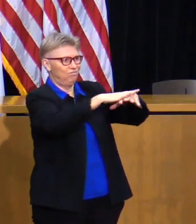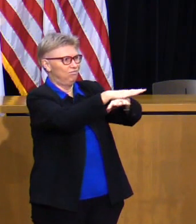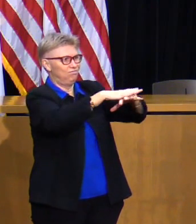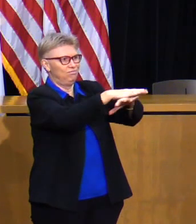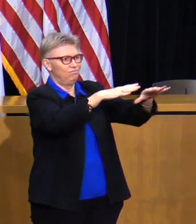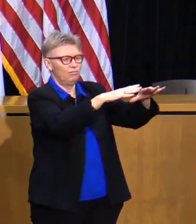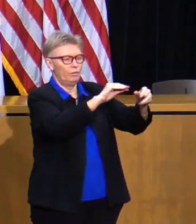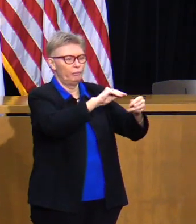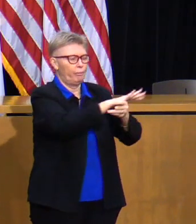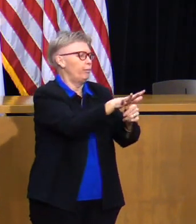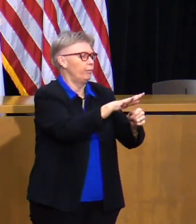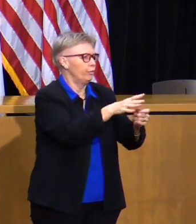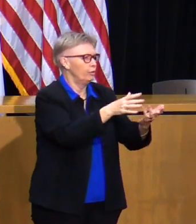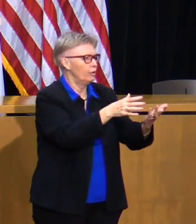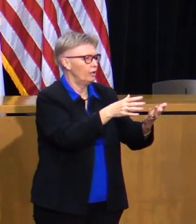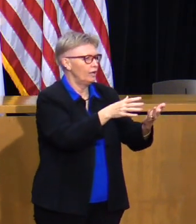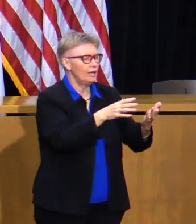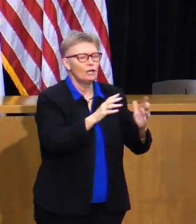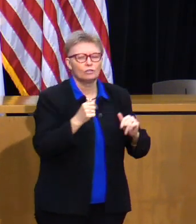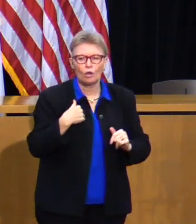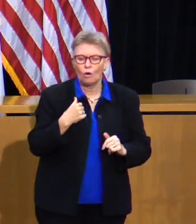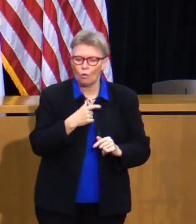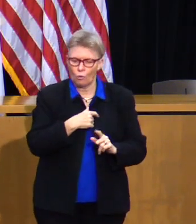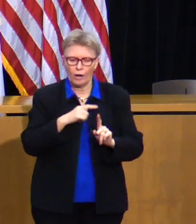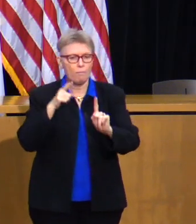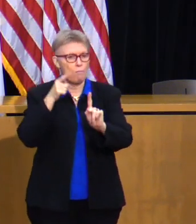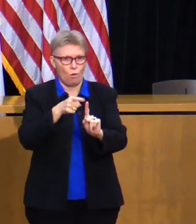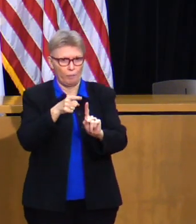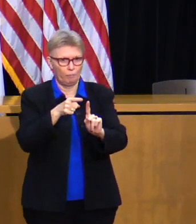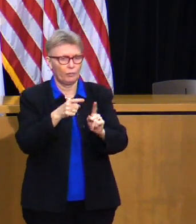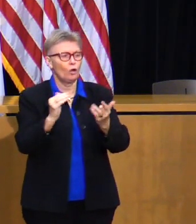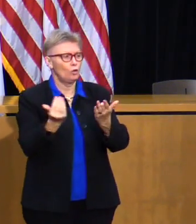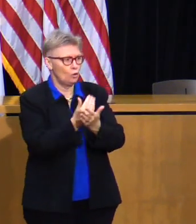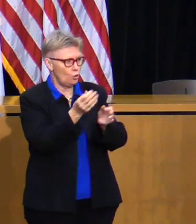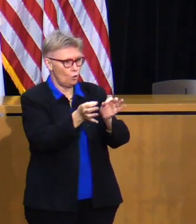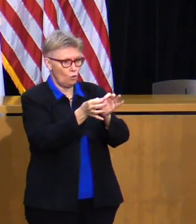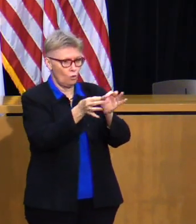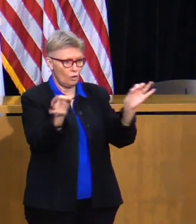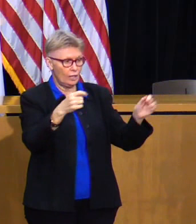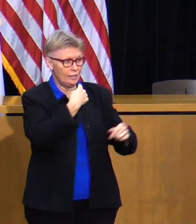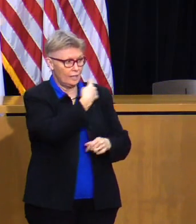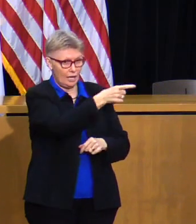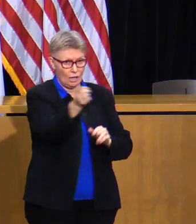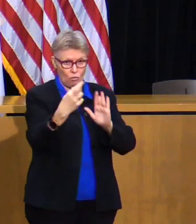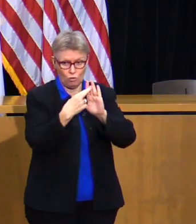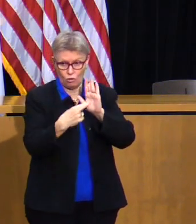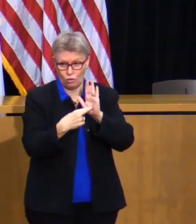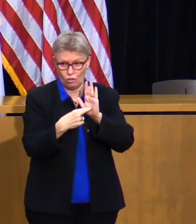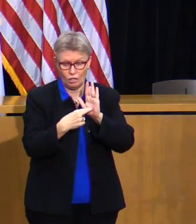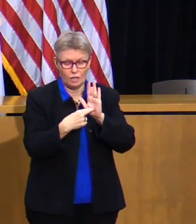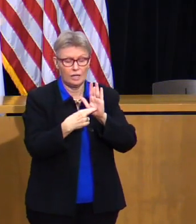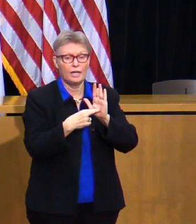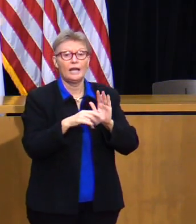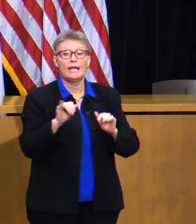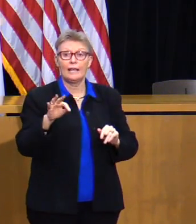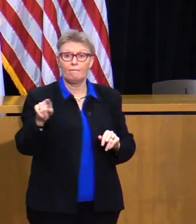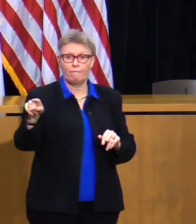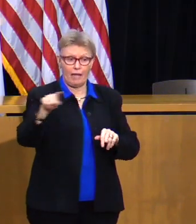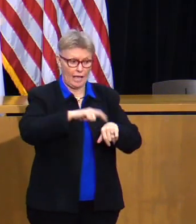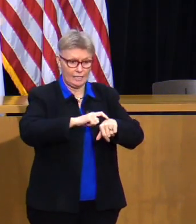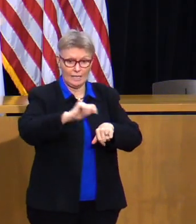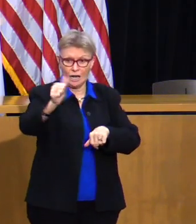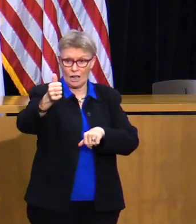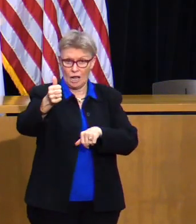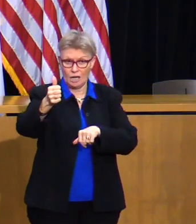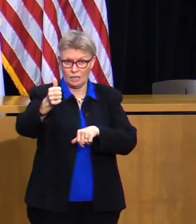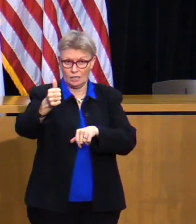to send a message. The people after 10 o'clock at night should be home with the people that they spend